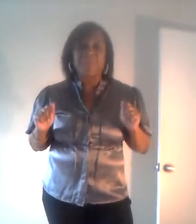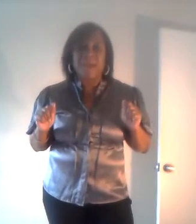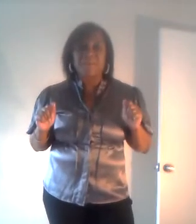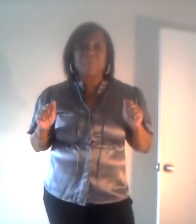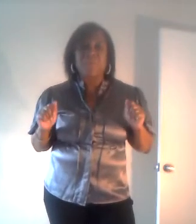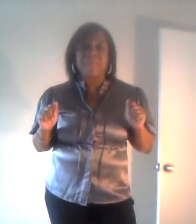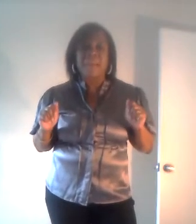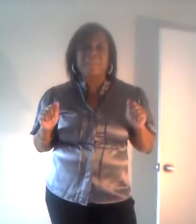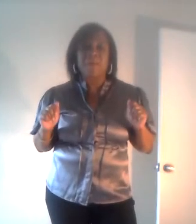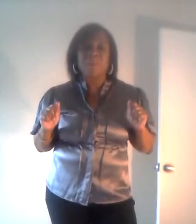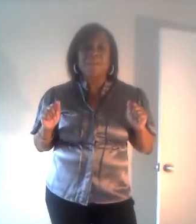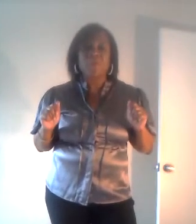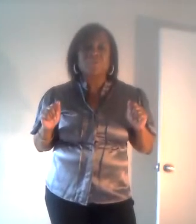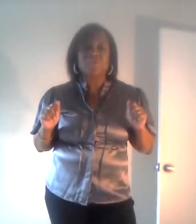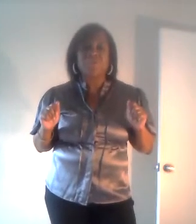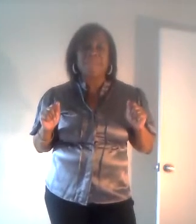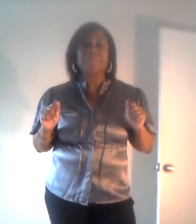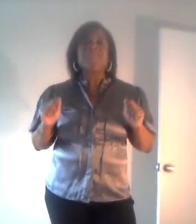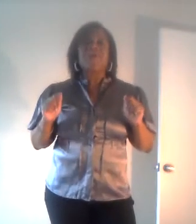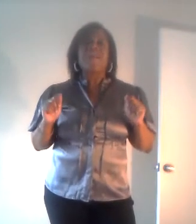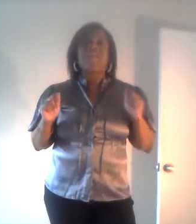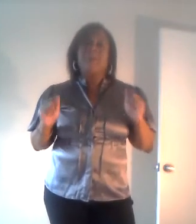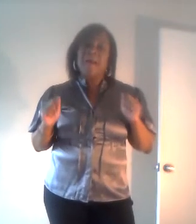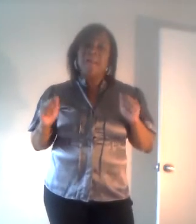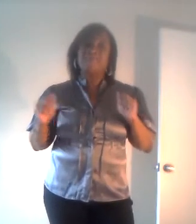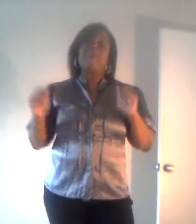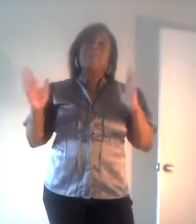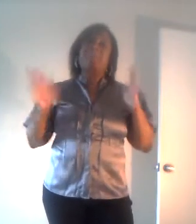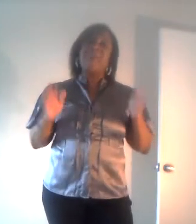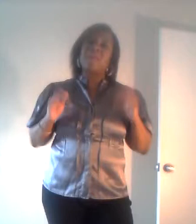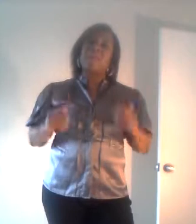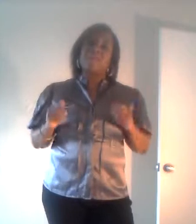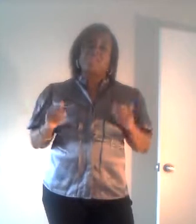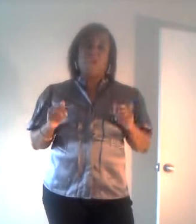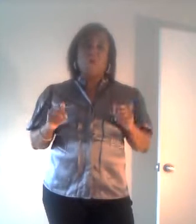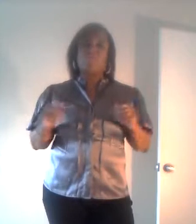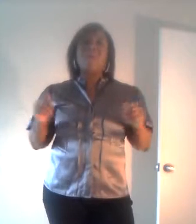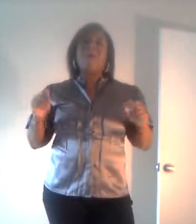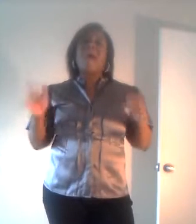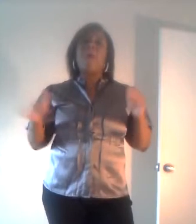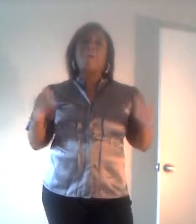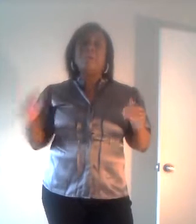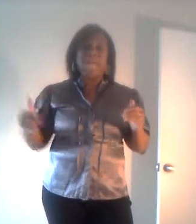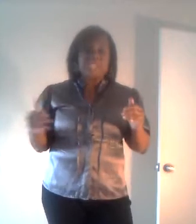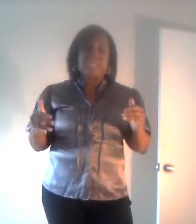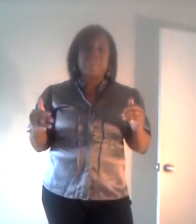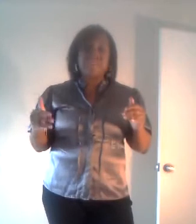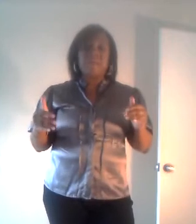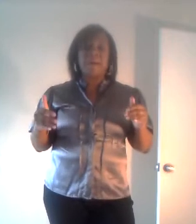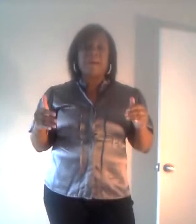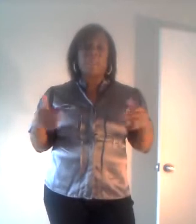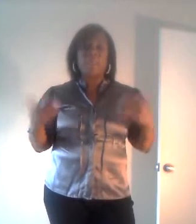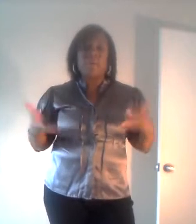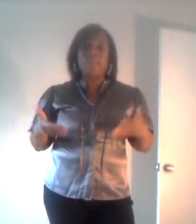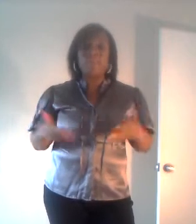how that will impact my weight loss journey because my doctor doesn't know how much work will need